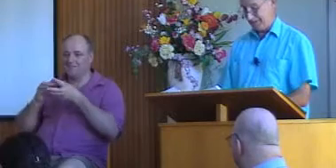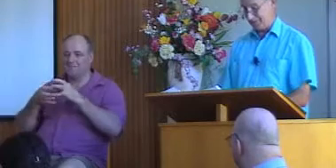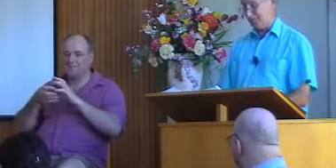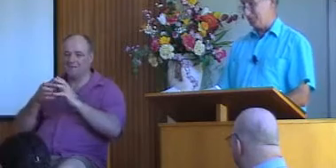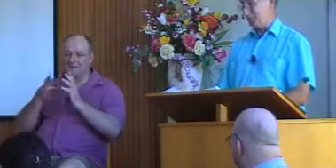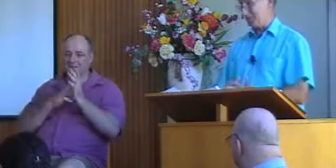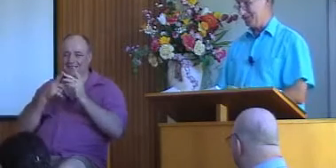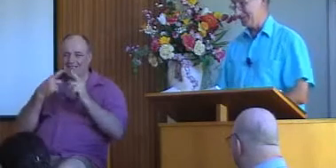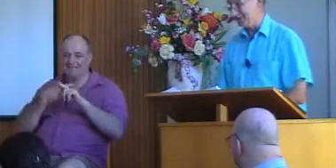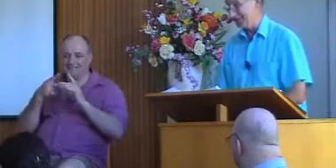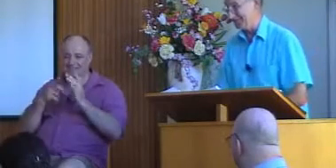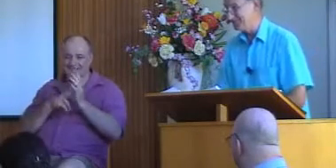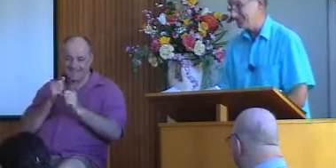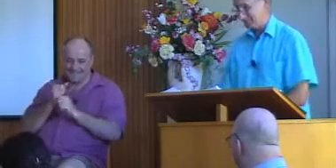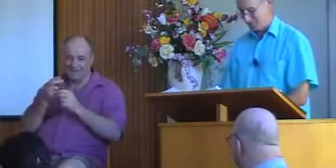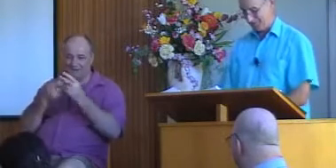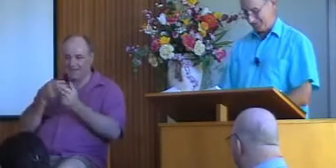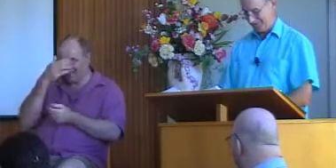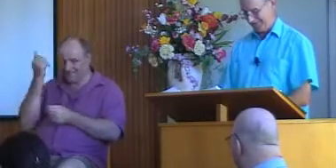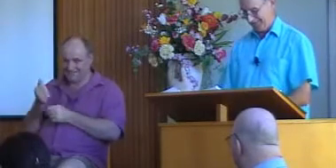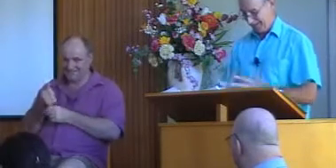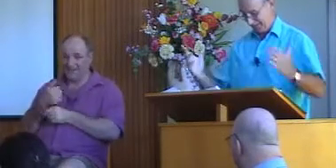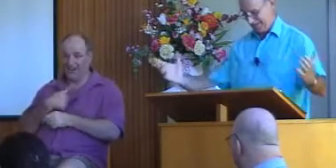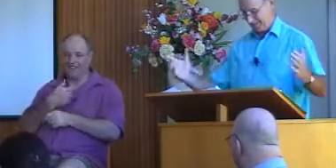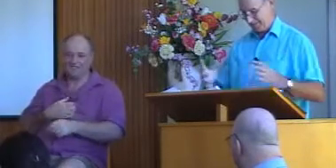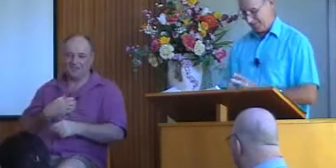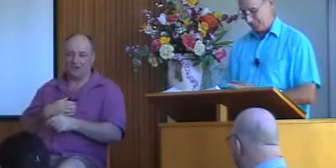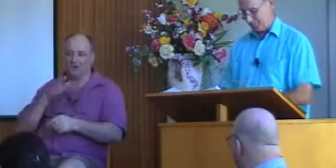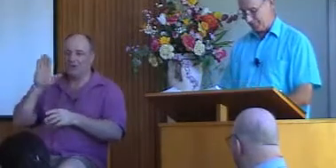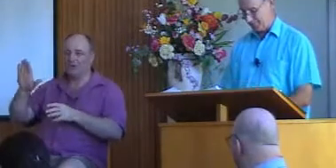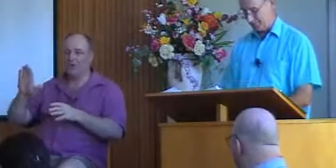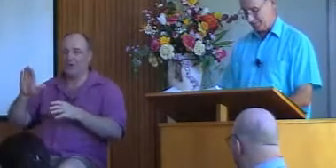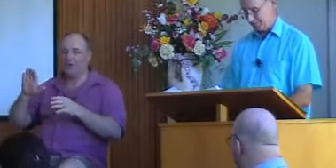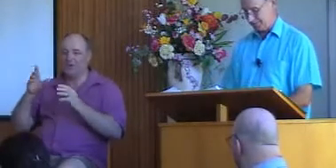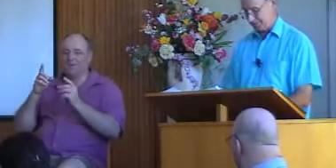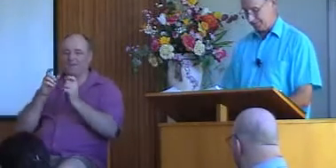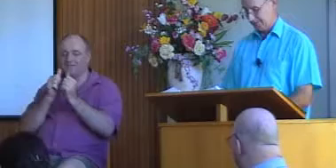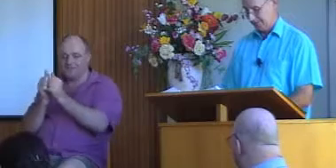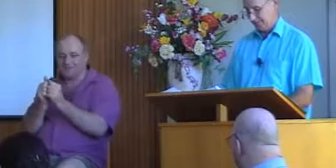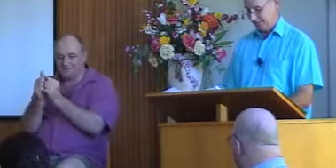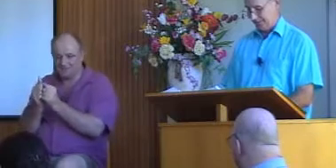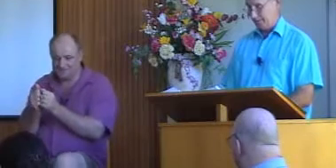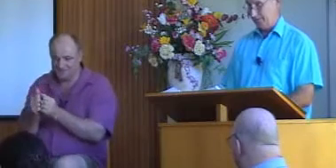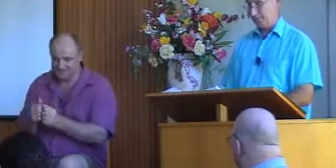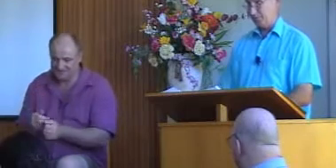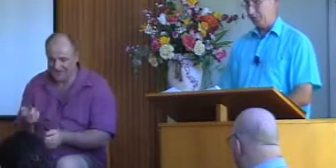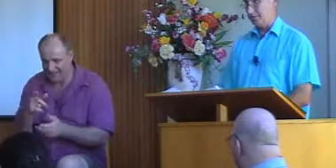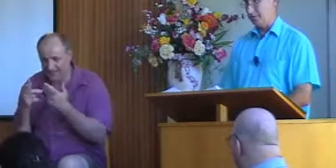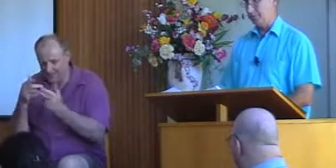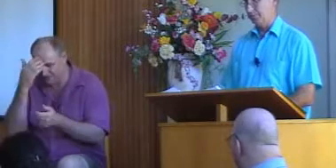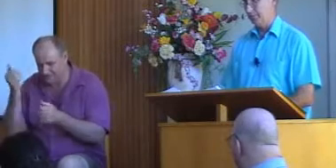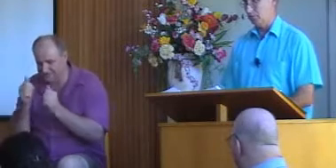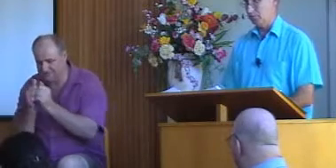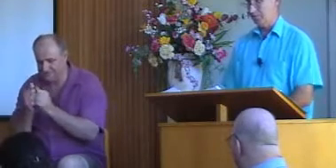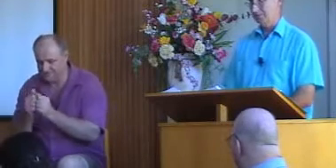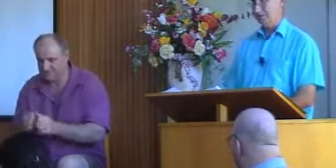In fact, I enjoy your company greatly, all of you, and our people outside here as well. And I think that's